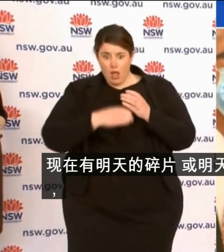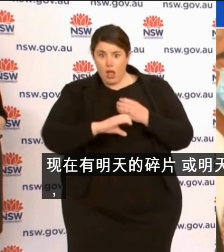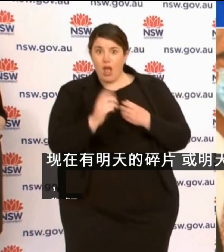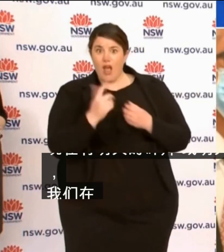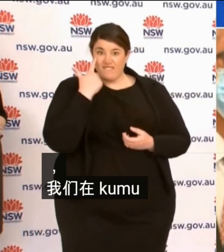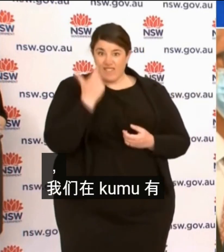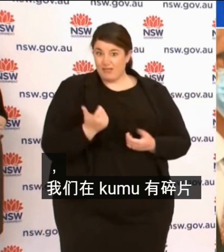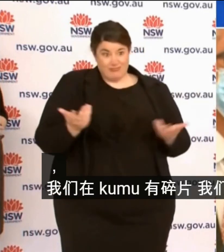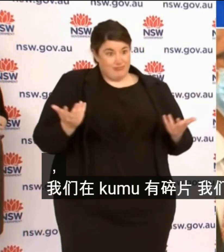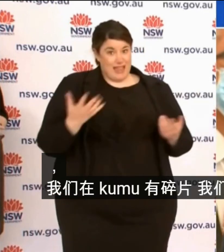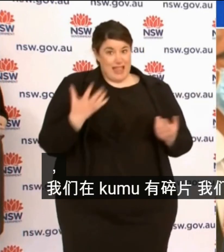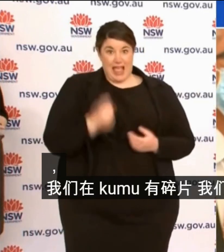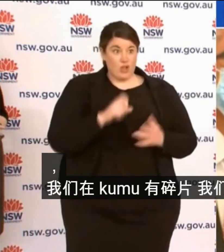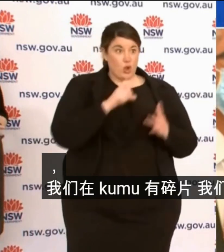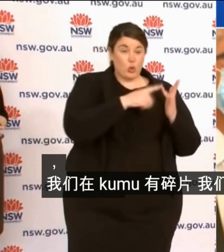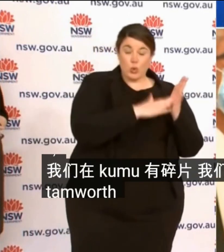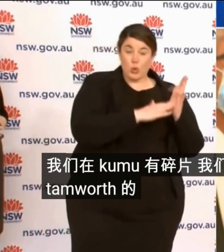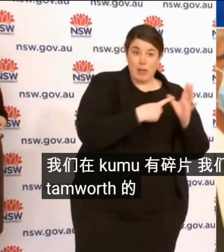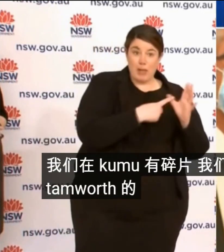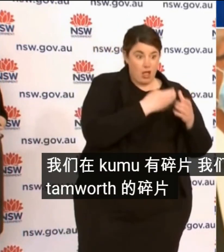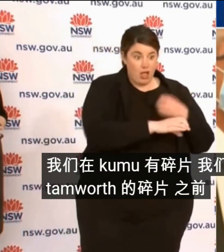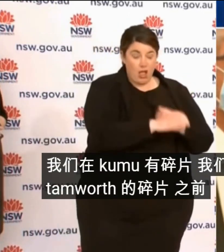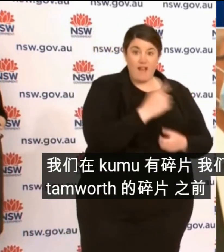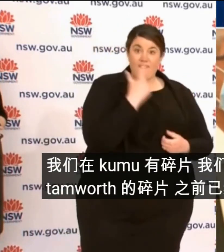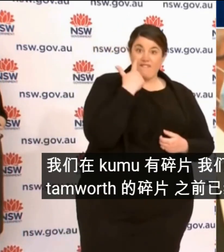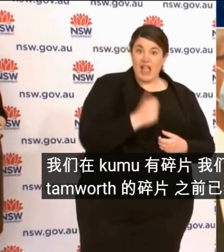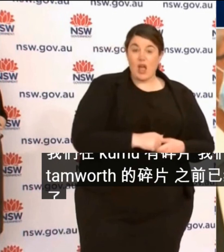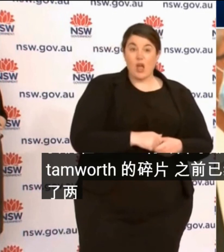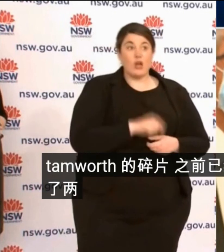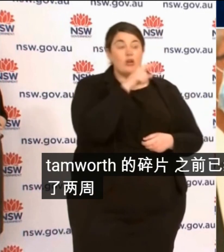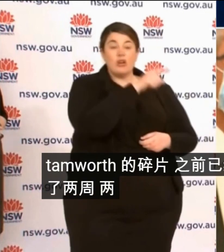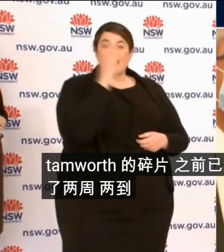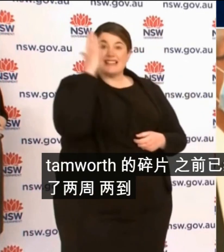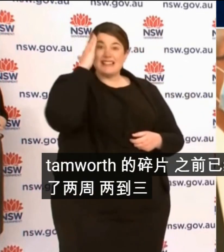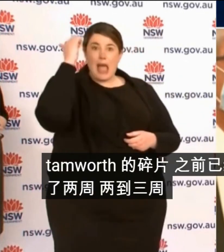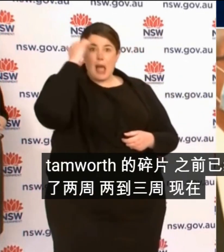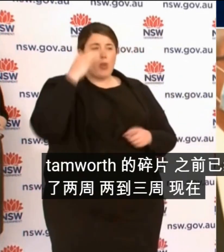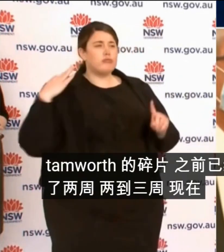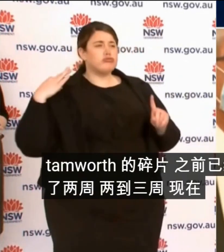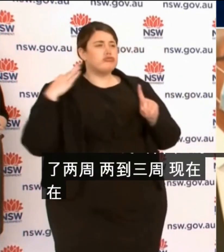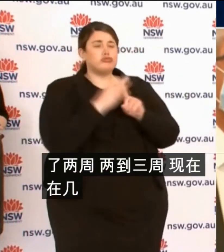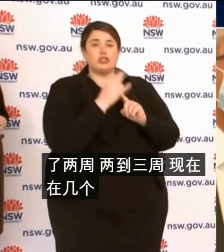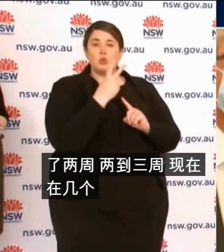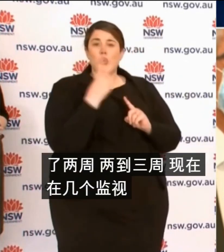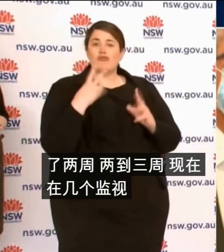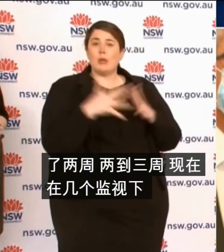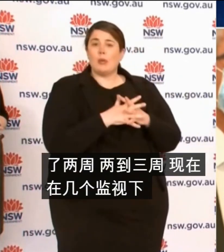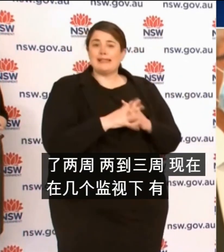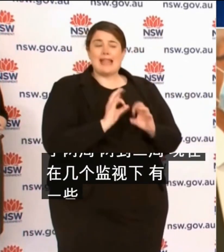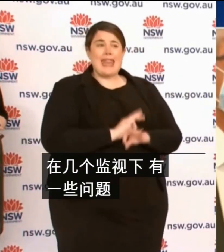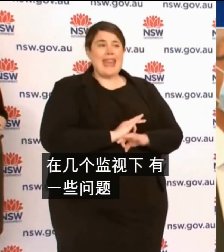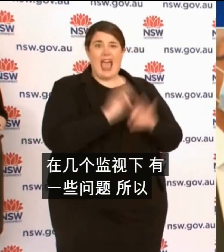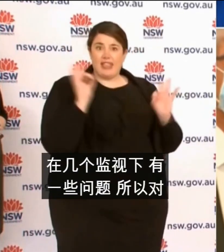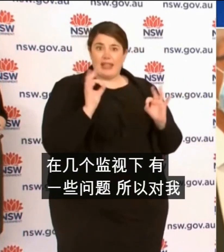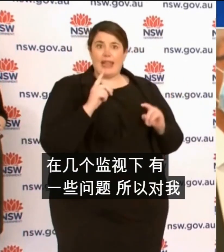got fragments in Coombe, we've got fragments in Merimbula. Tamworth, which was previously clean for 2 weeks, 2 to 3 weeks, is now under sewage surveillance, has